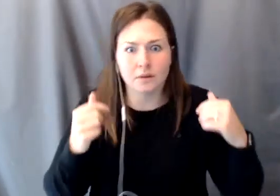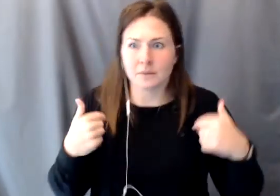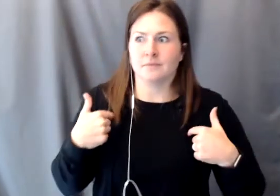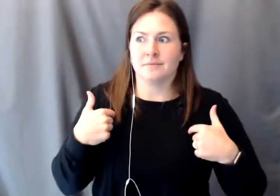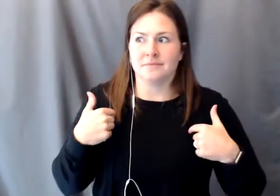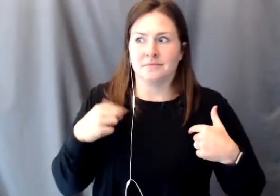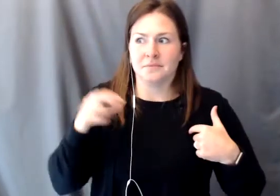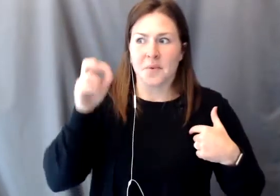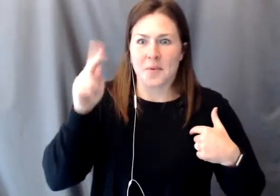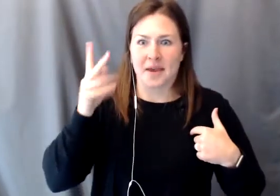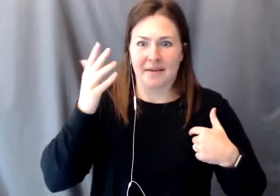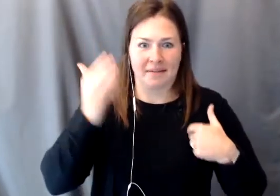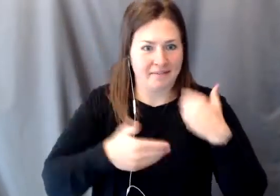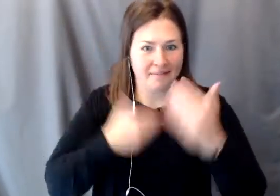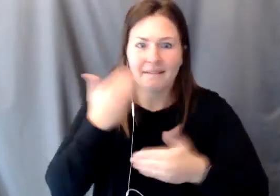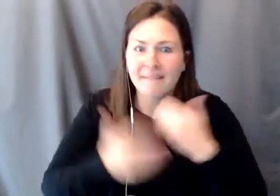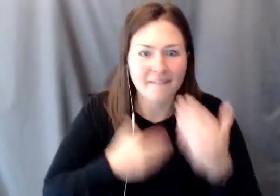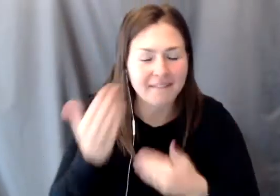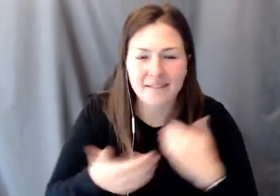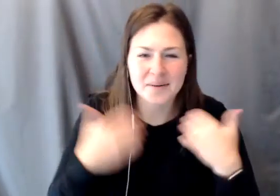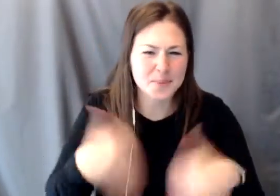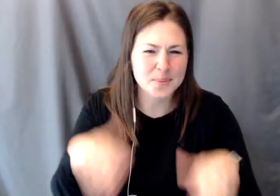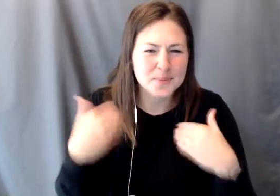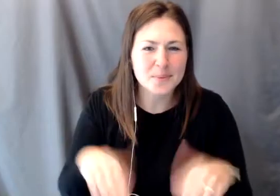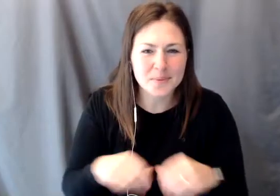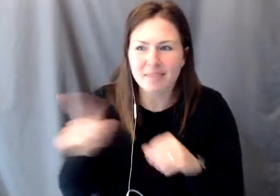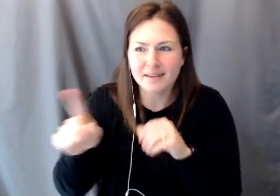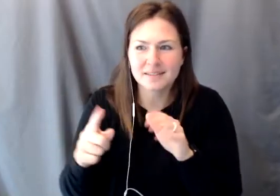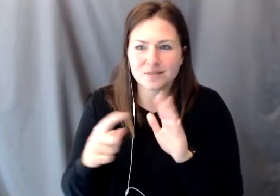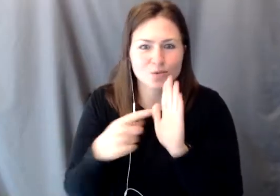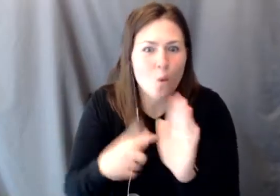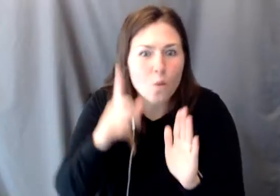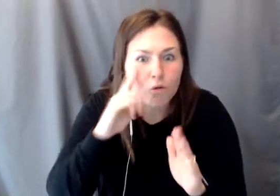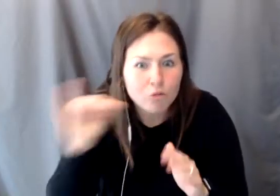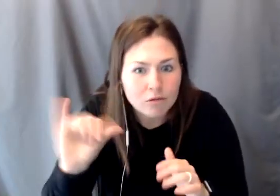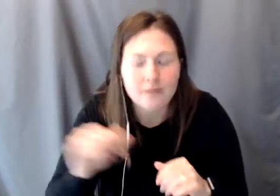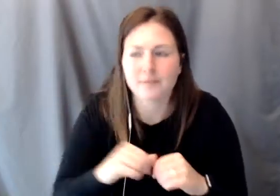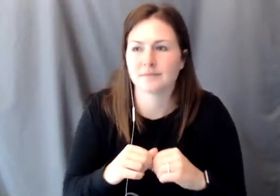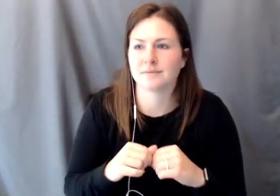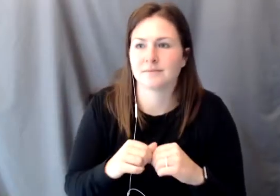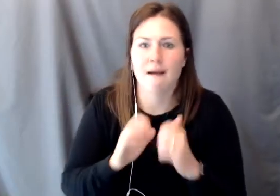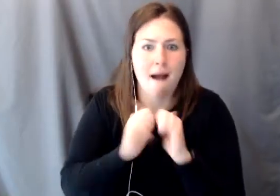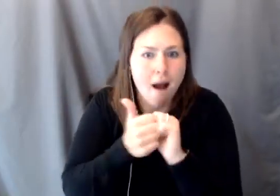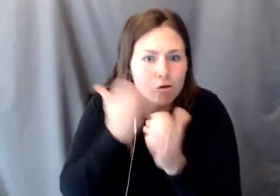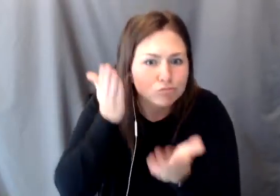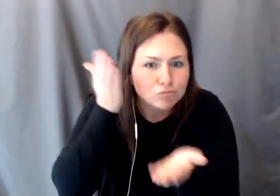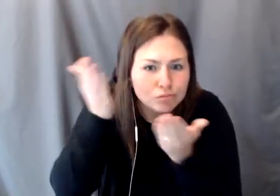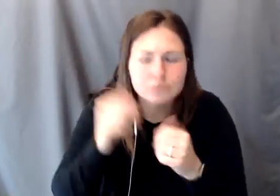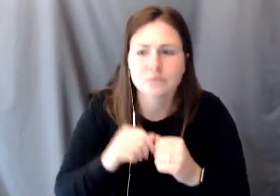recovery river, and they showed me what to do, and they helped me. I hope, you know,